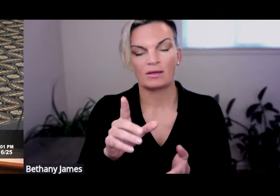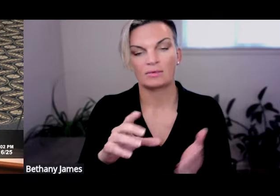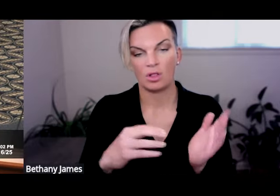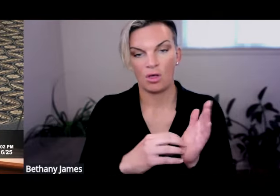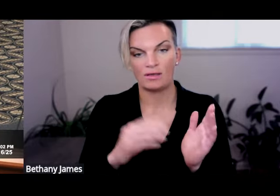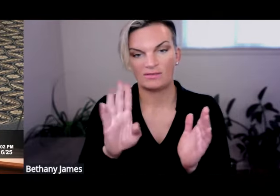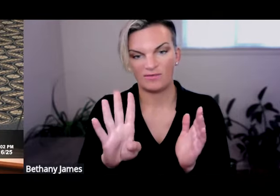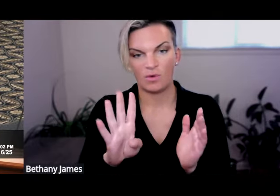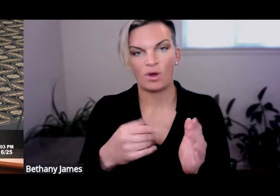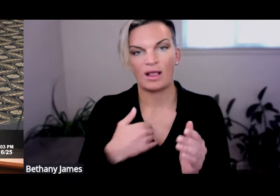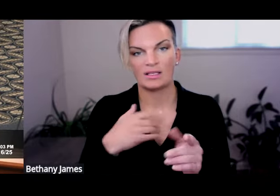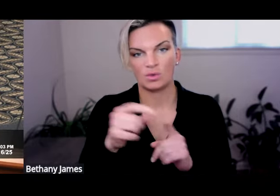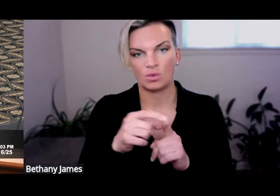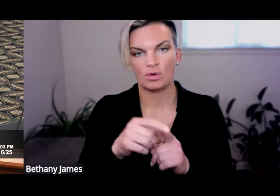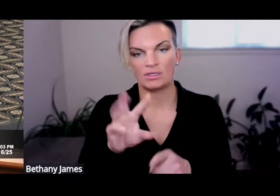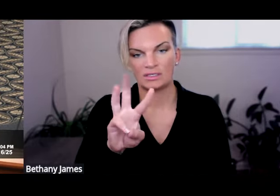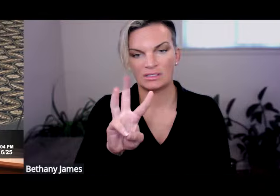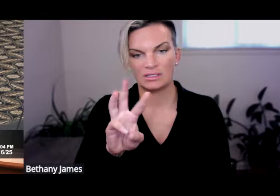the word